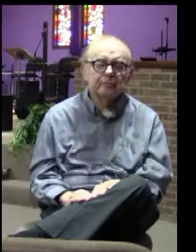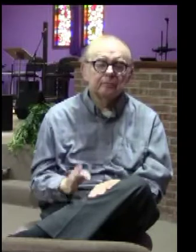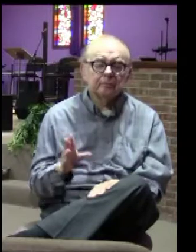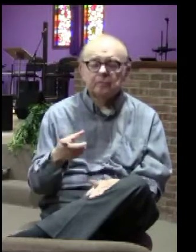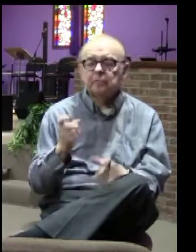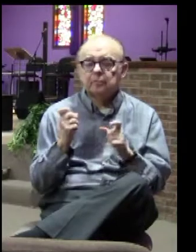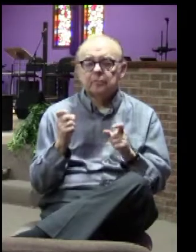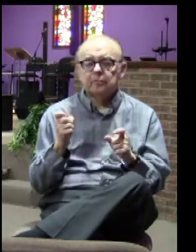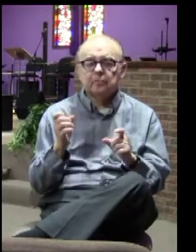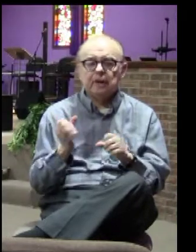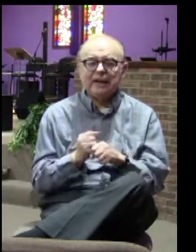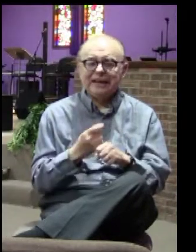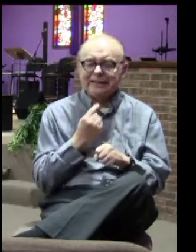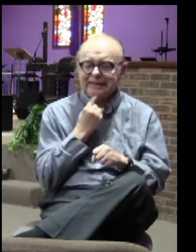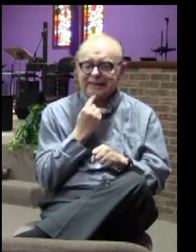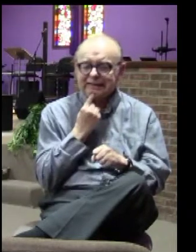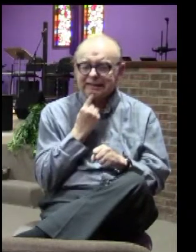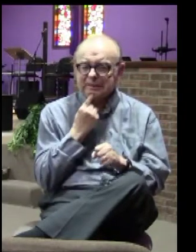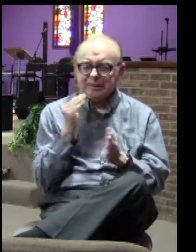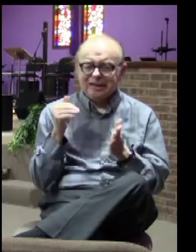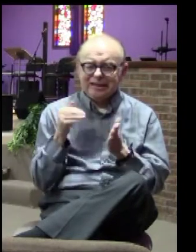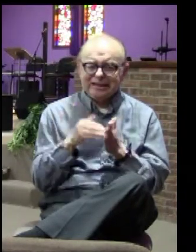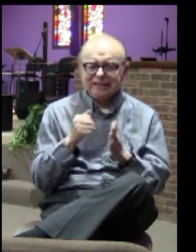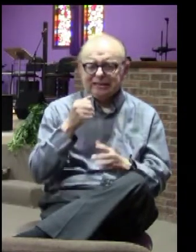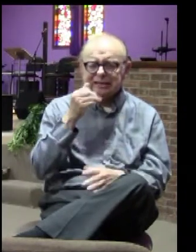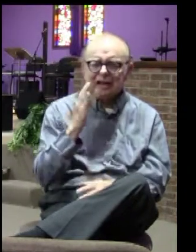And all of a sudden you got bitter against God.